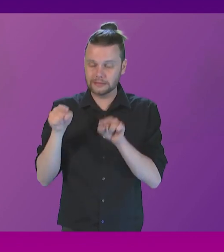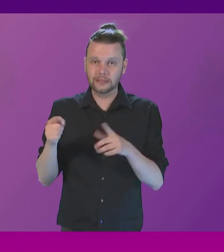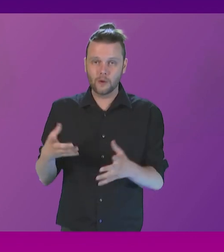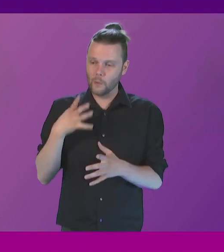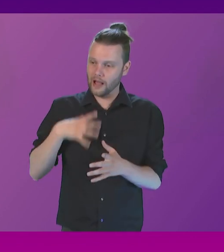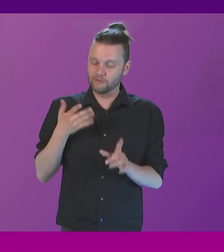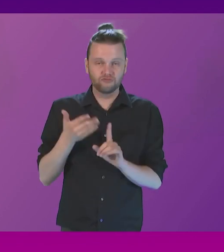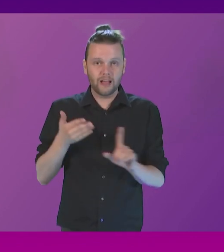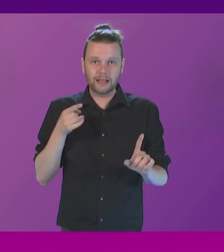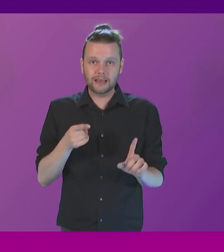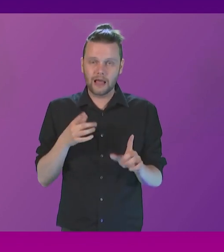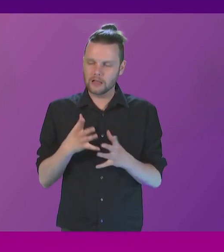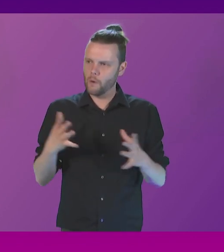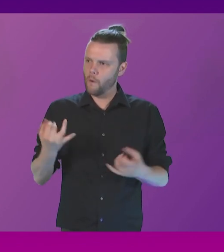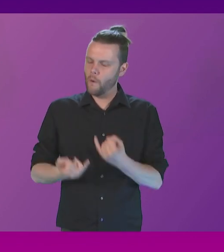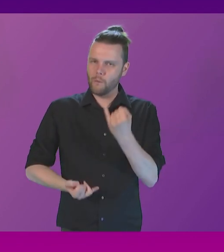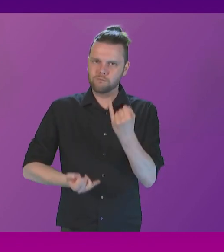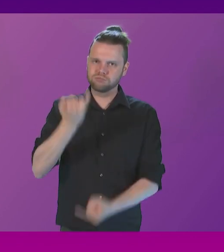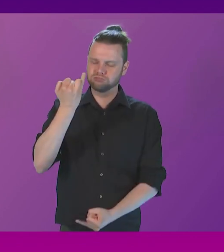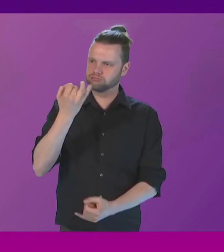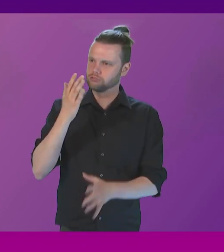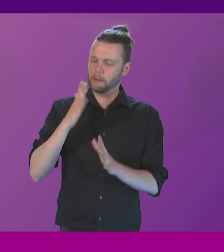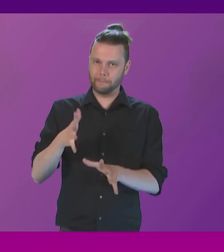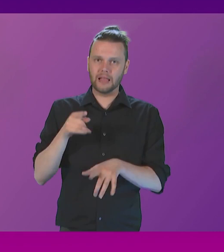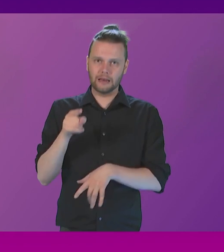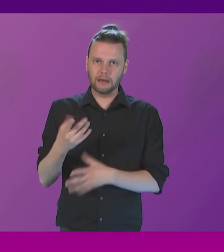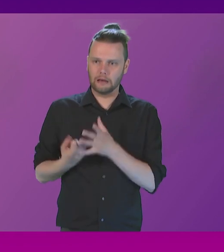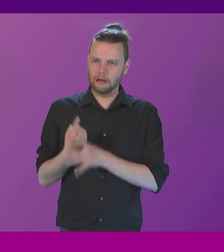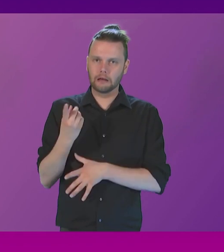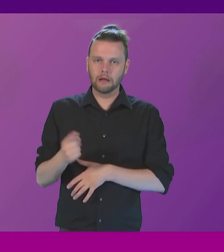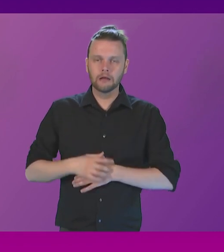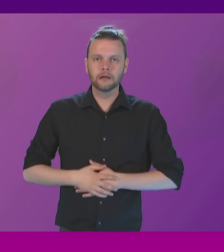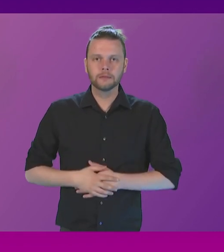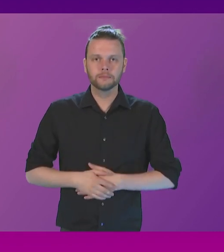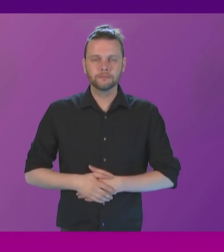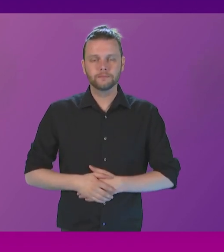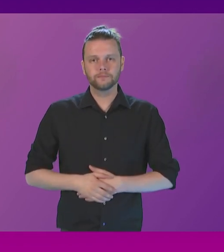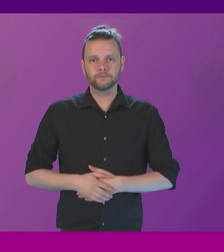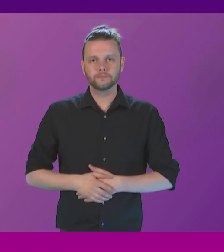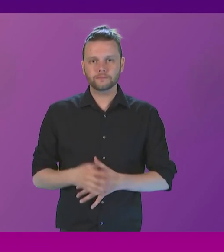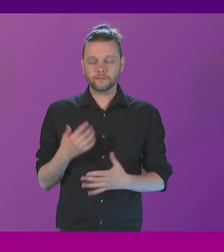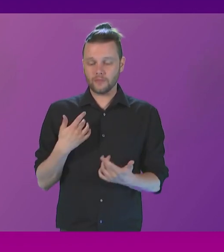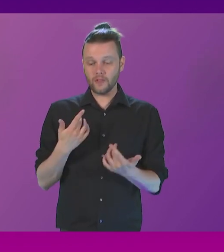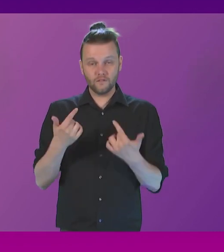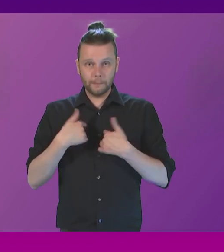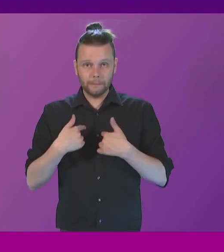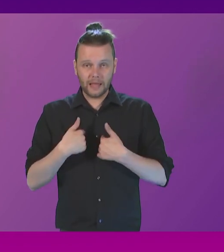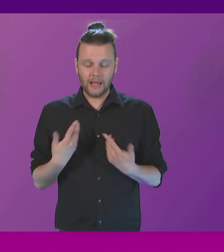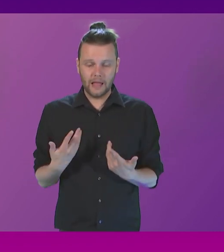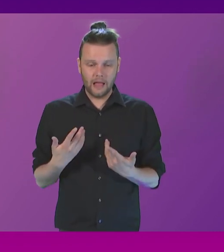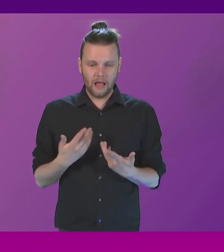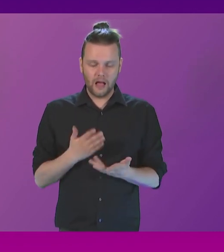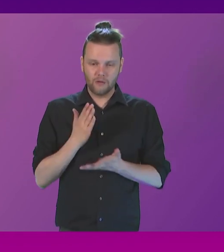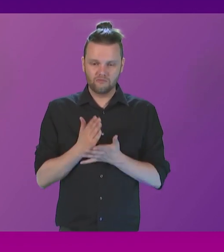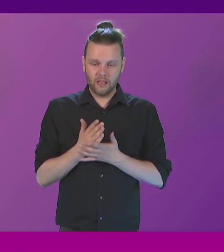we do have to recognise the grave injustice that's taken place. And for me, I mean, it really